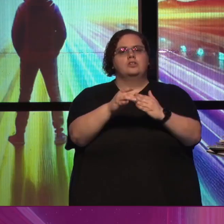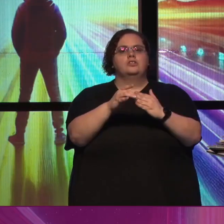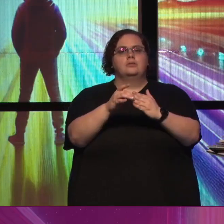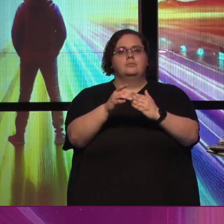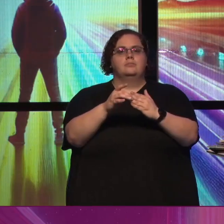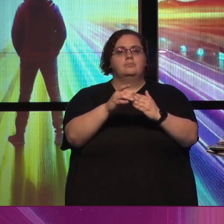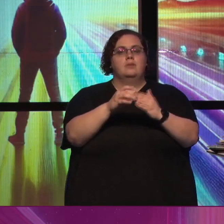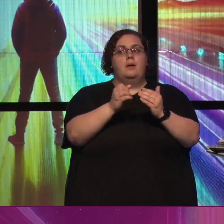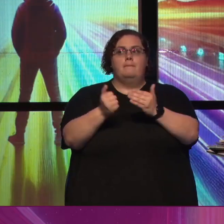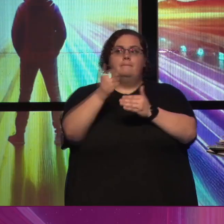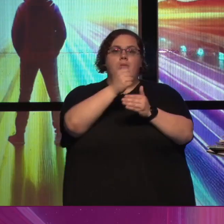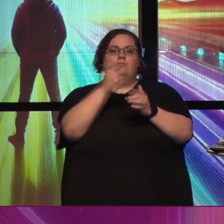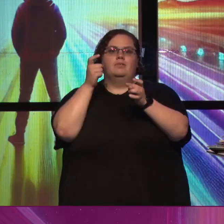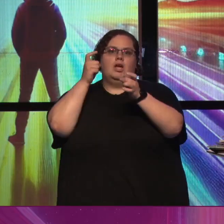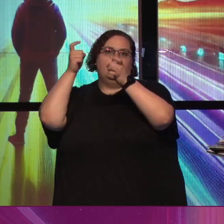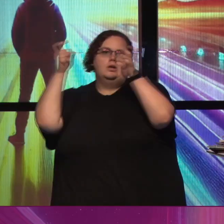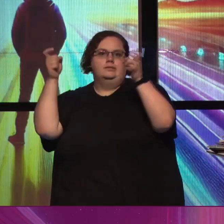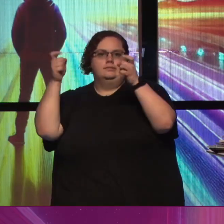that.